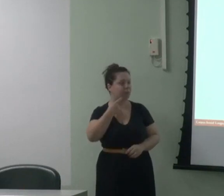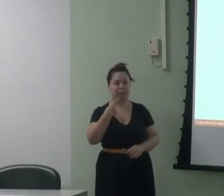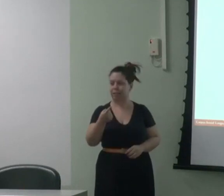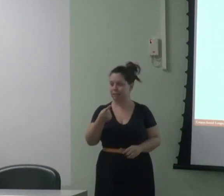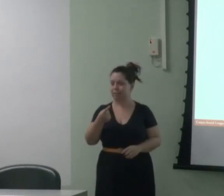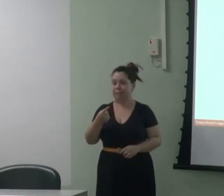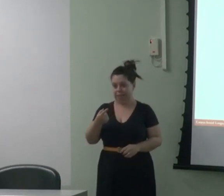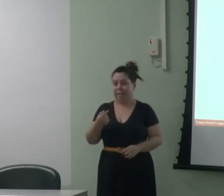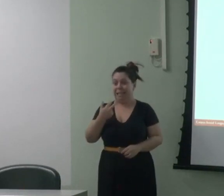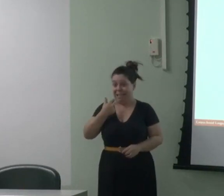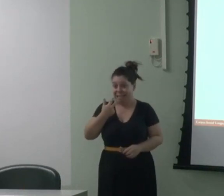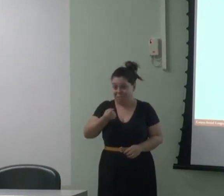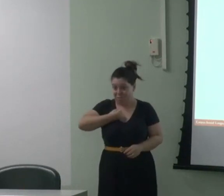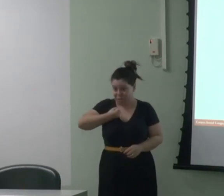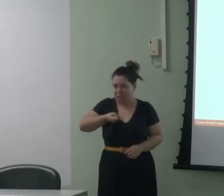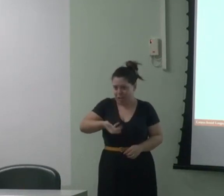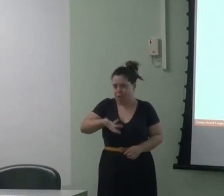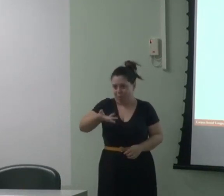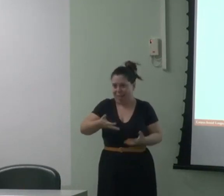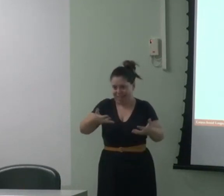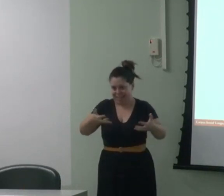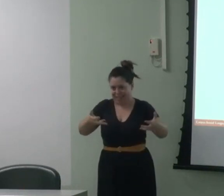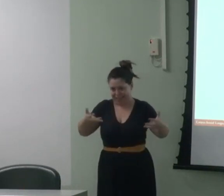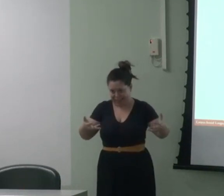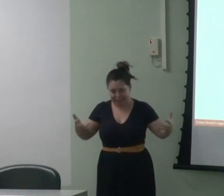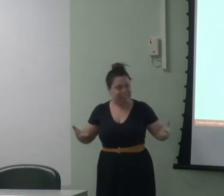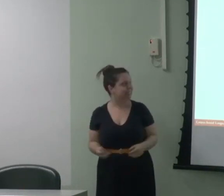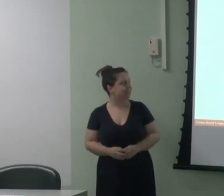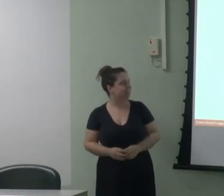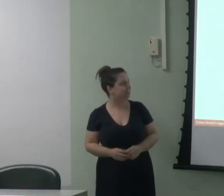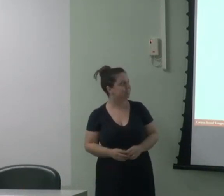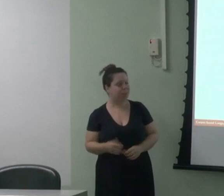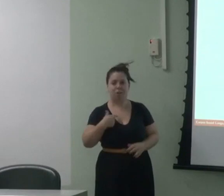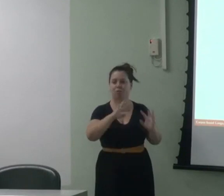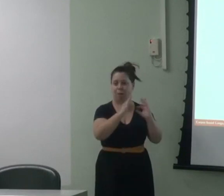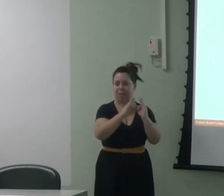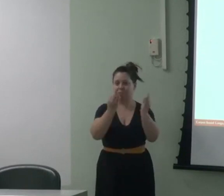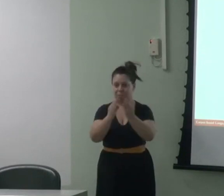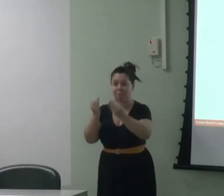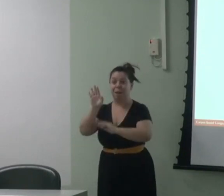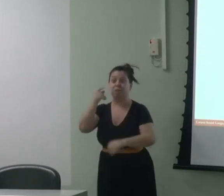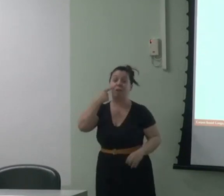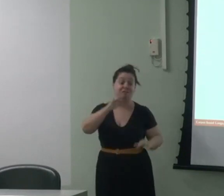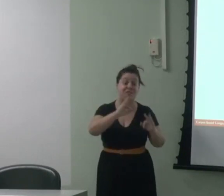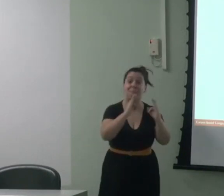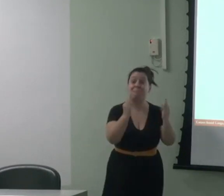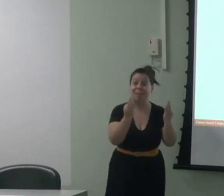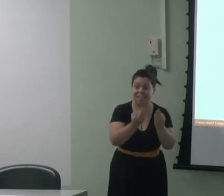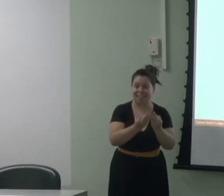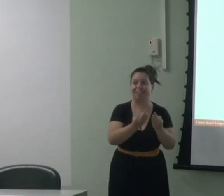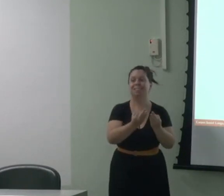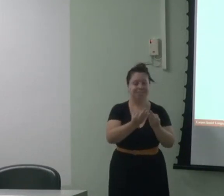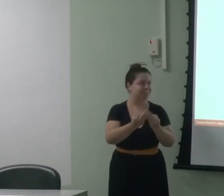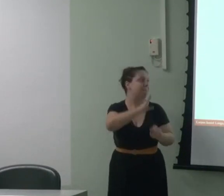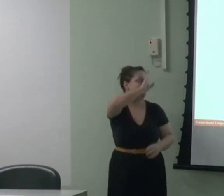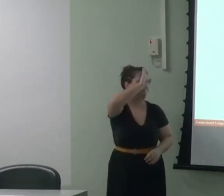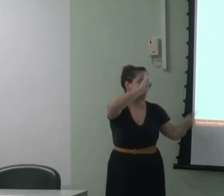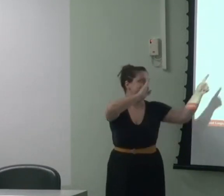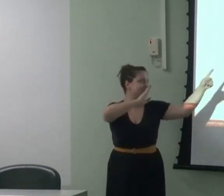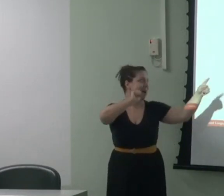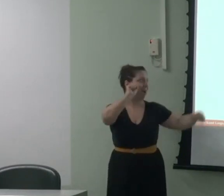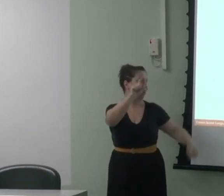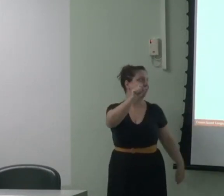number of languages from 31 families, but if you look at the families, there is still, and there probably always will